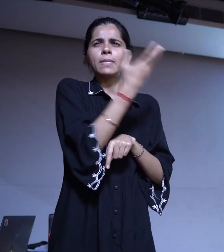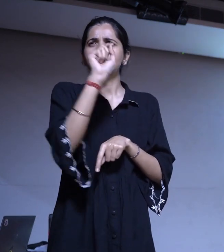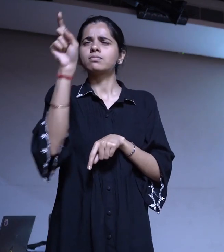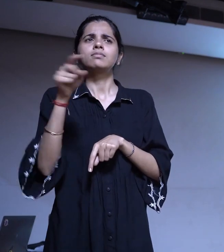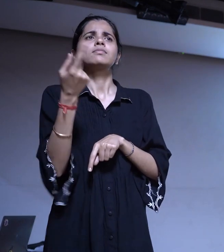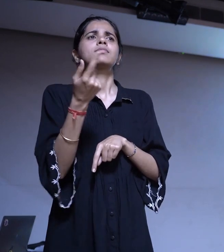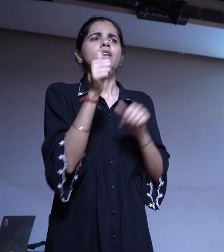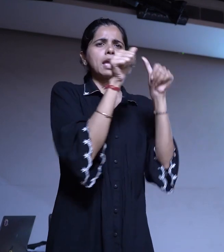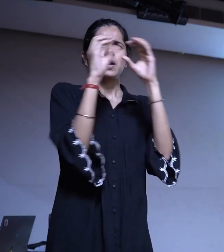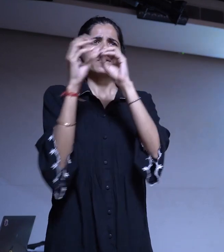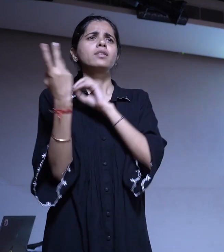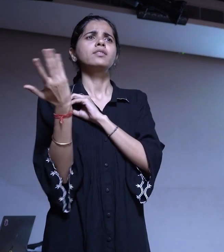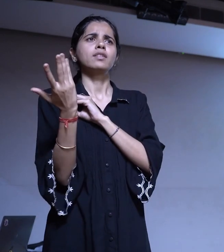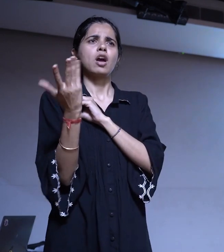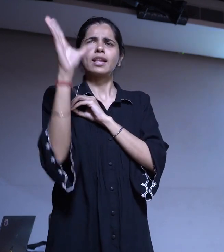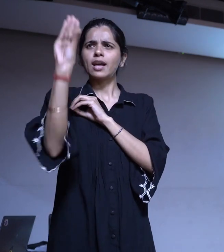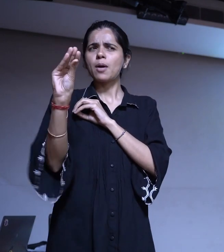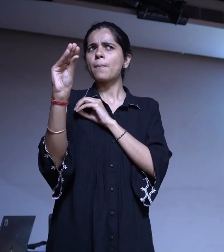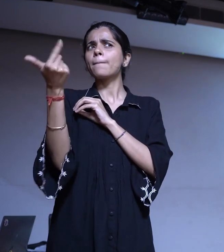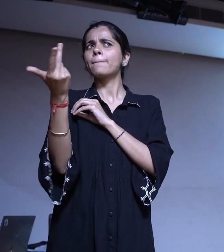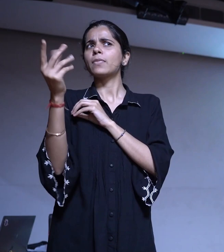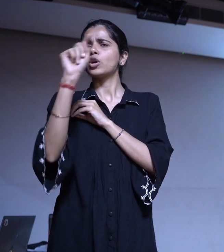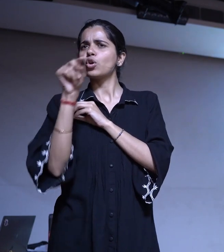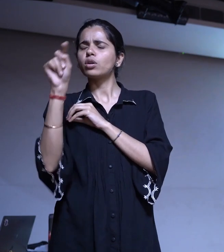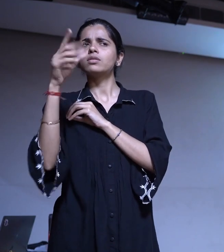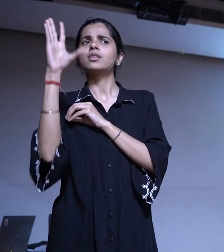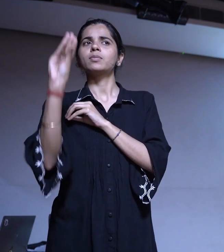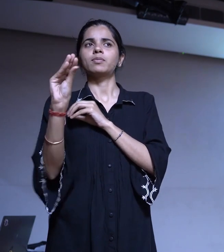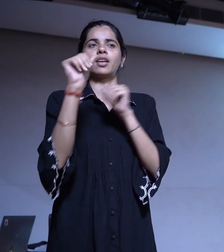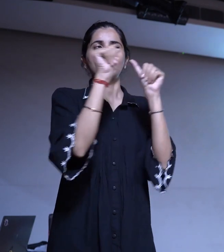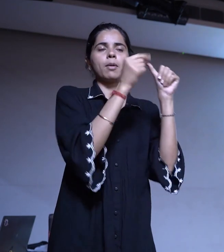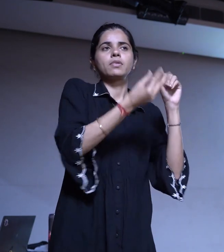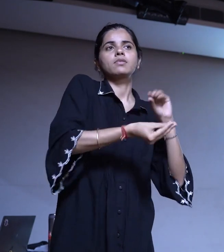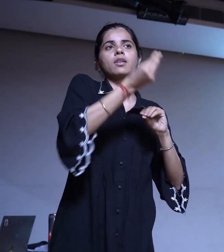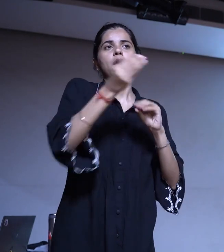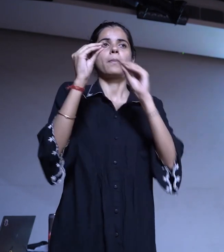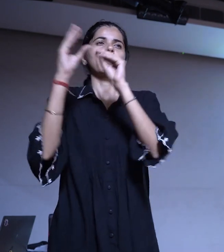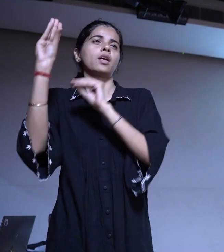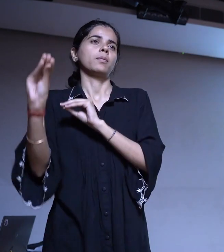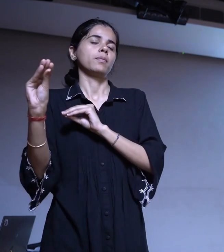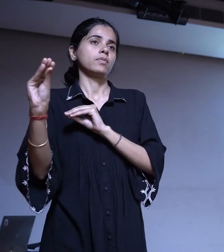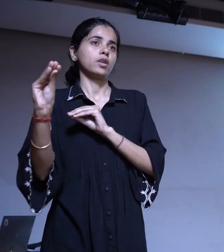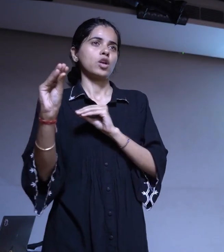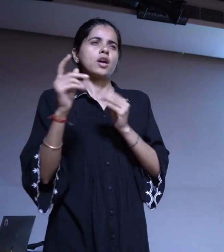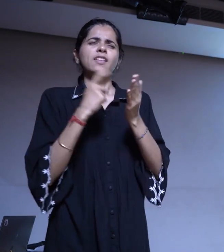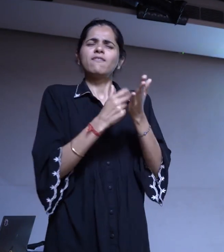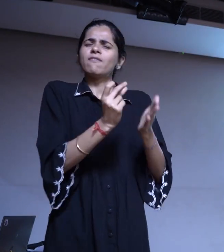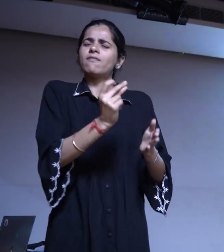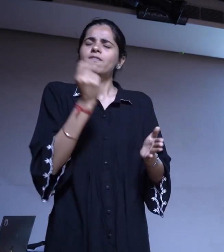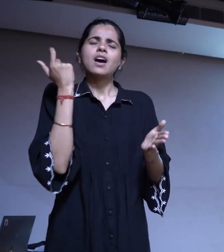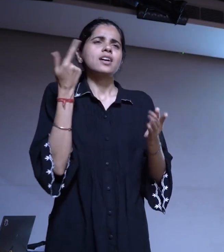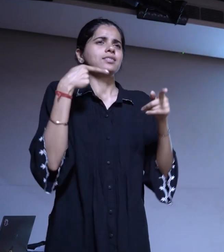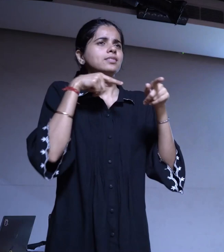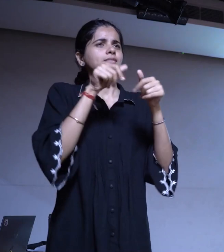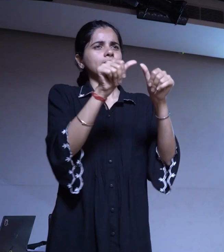dots which box has less dots good so you get a uh quick report this is just the demo